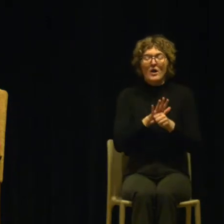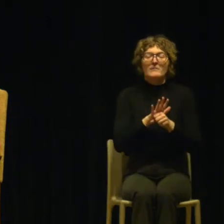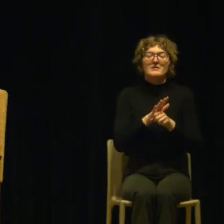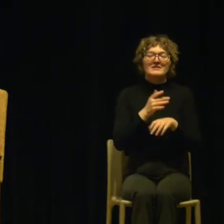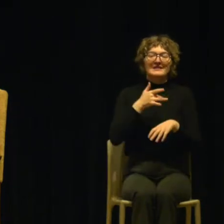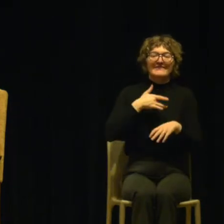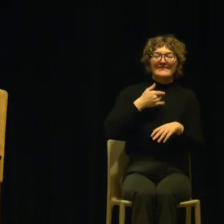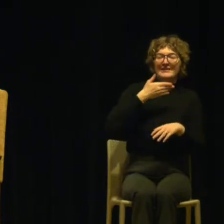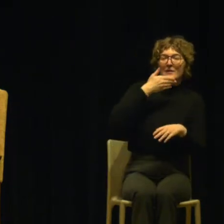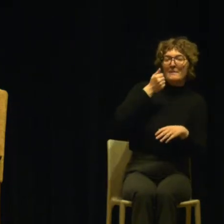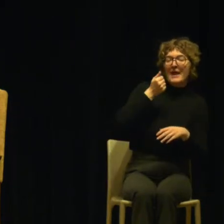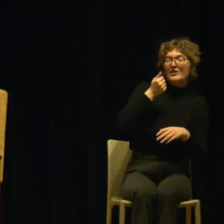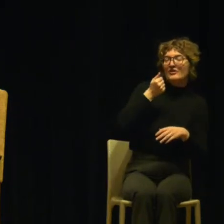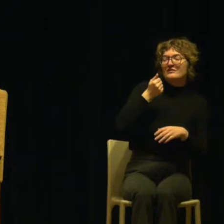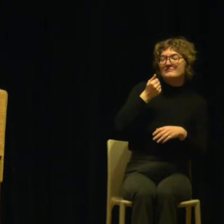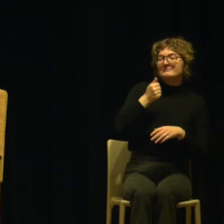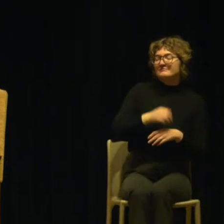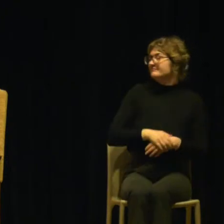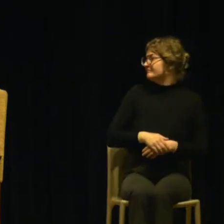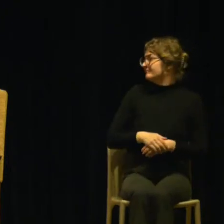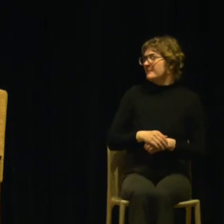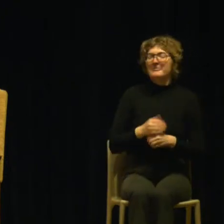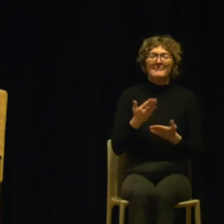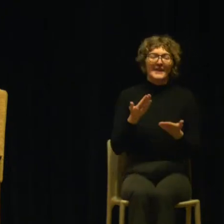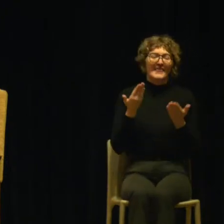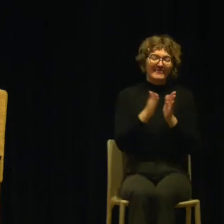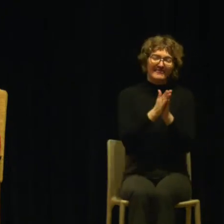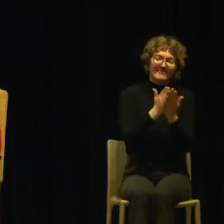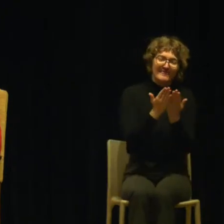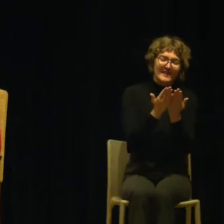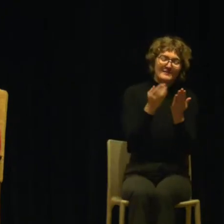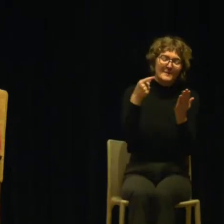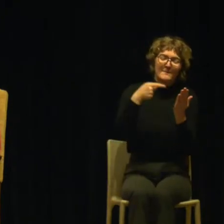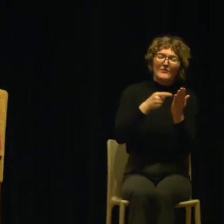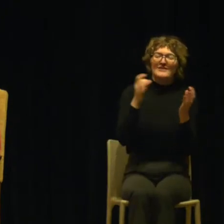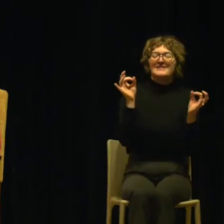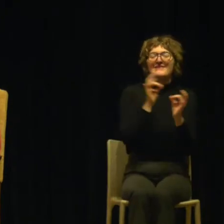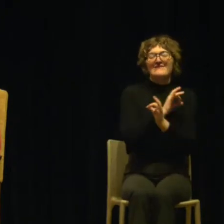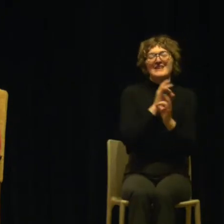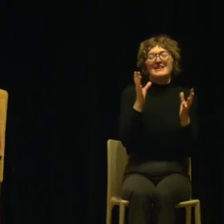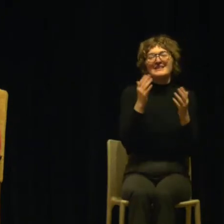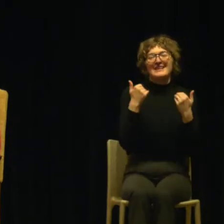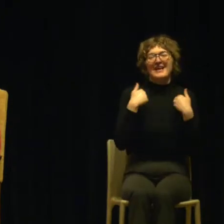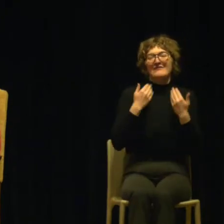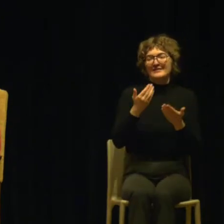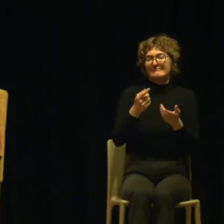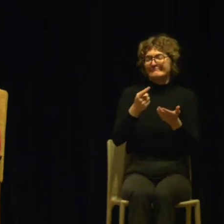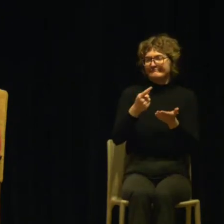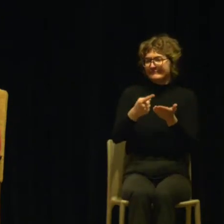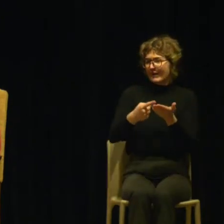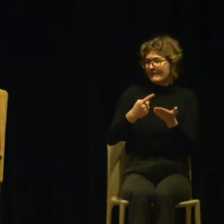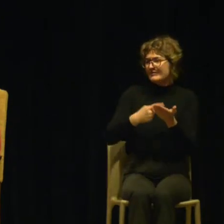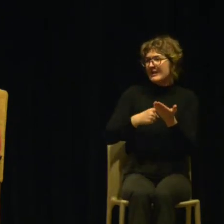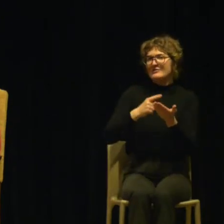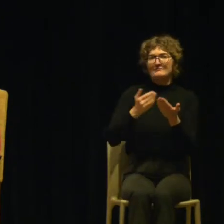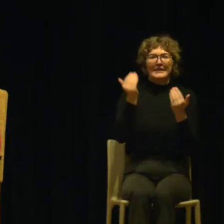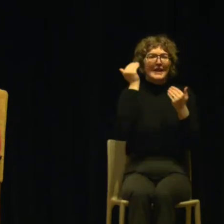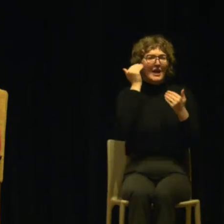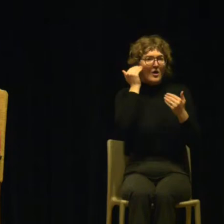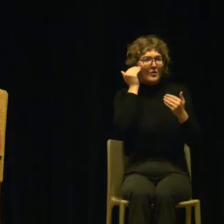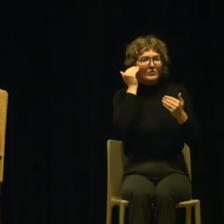you'll be better. Let me tell you, this book is fantastic. I know we've had this conversation, and so you're thinking, why do I need the book? I've heard everything.